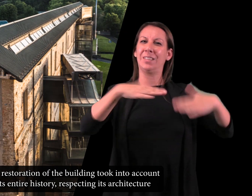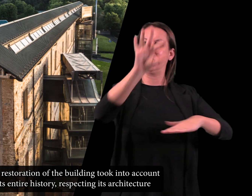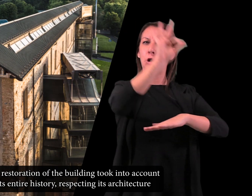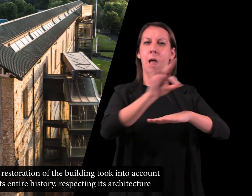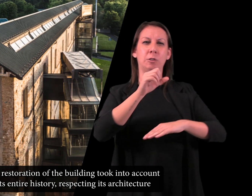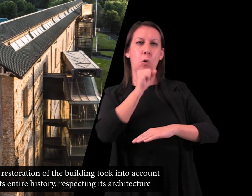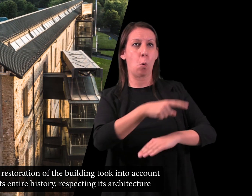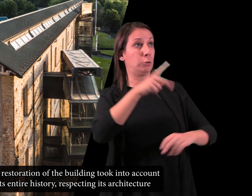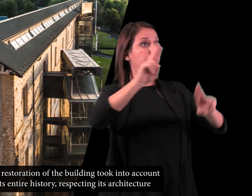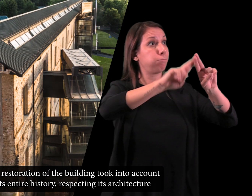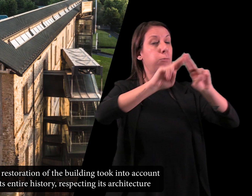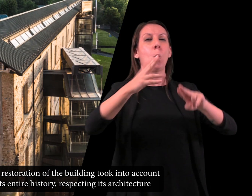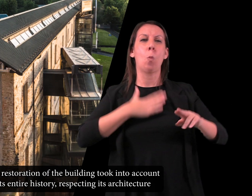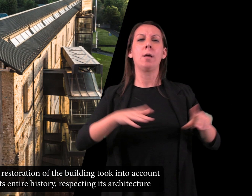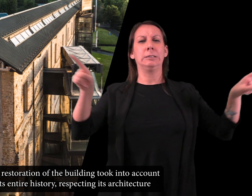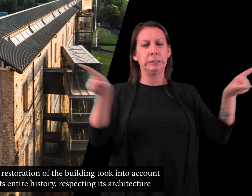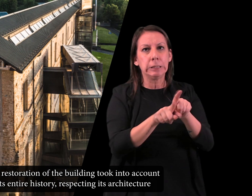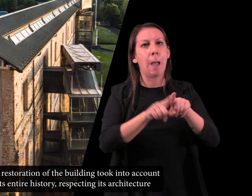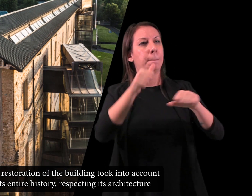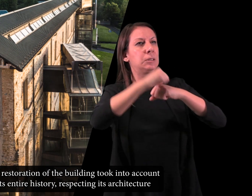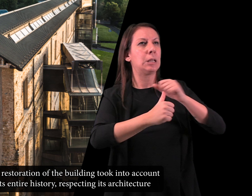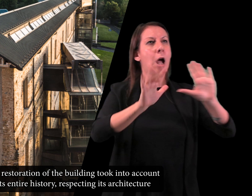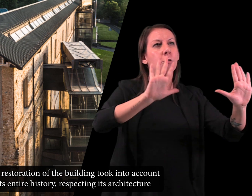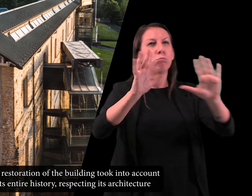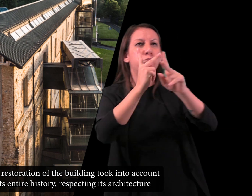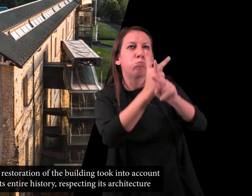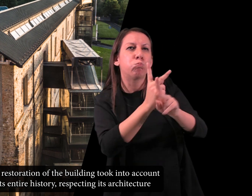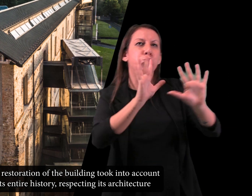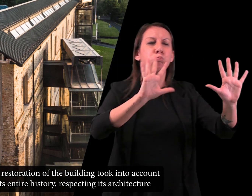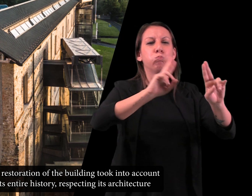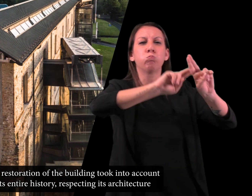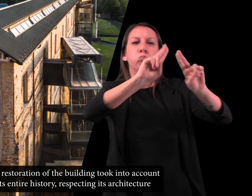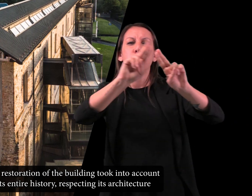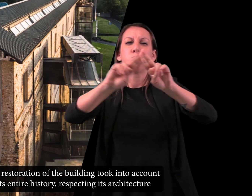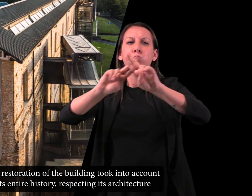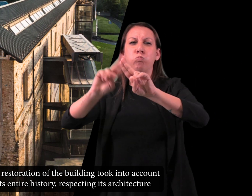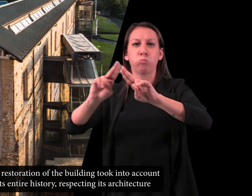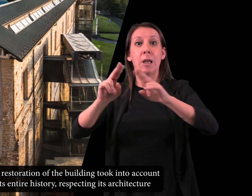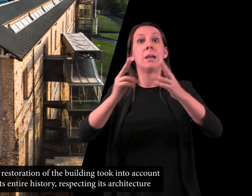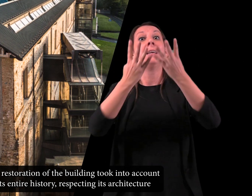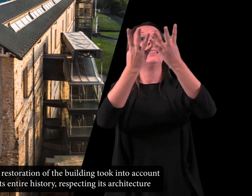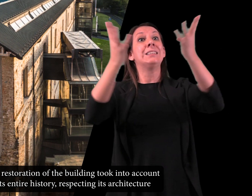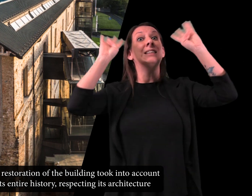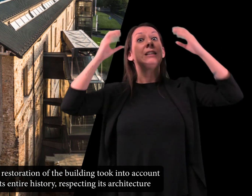The restoration of the building took into account its entire history,